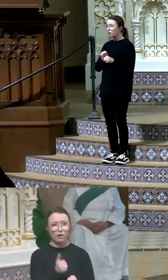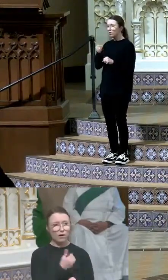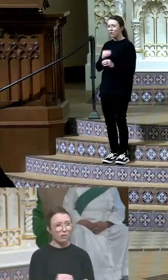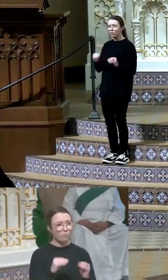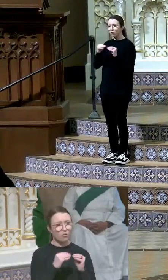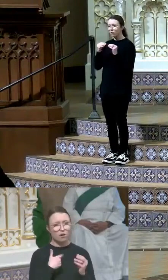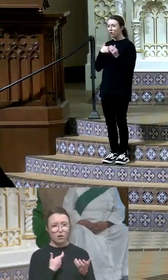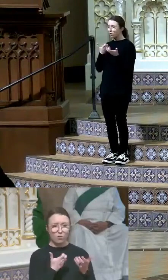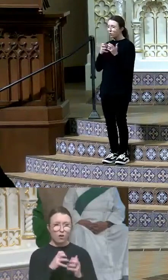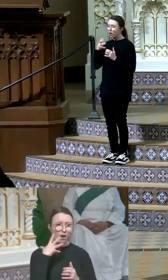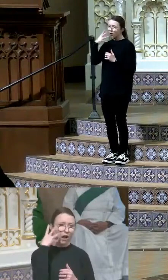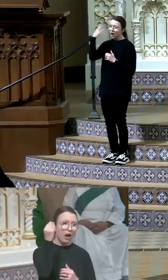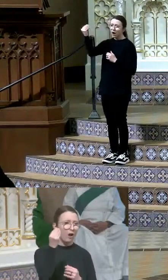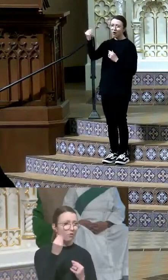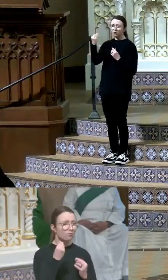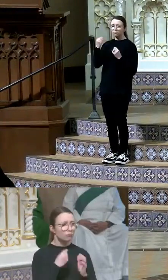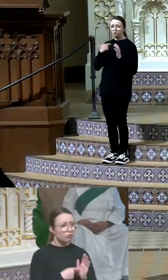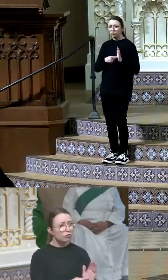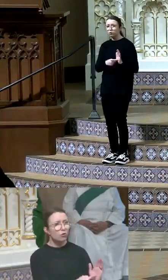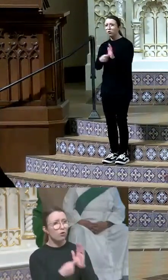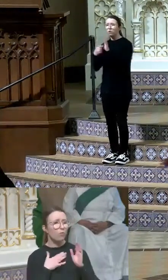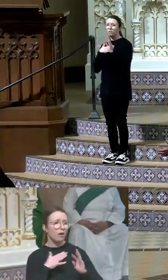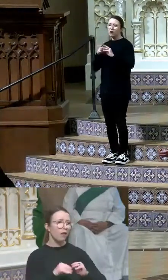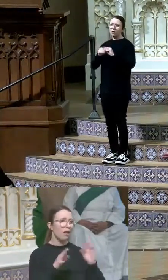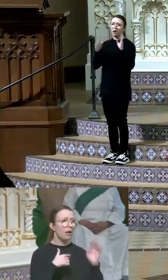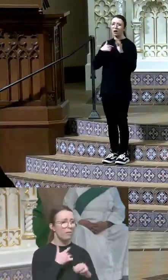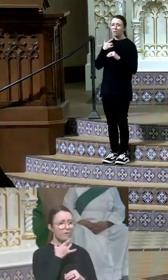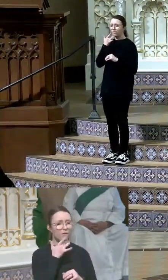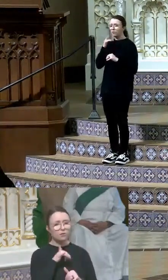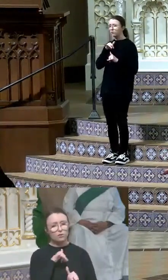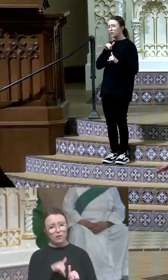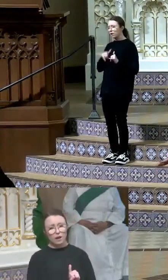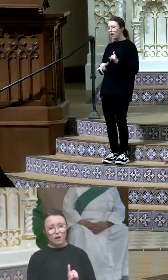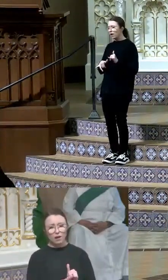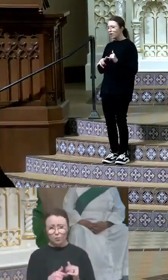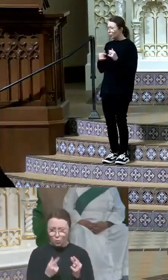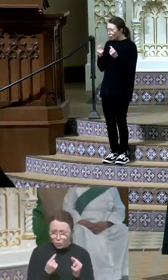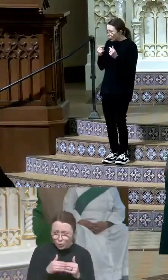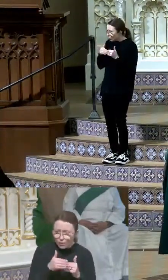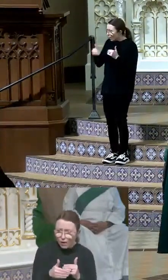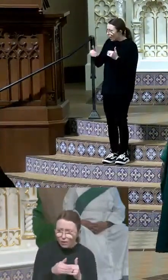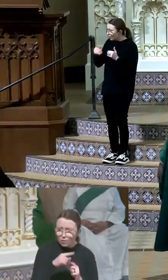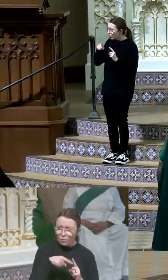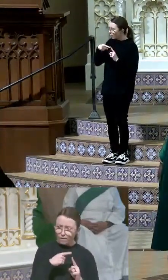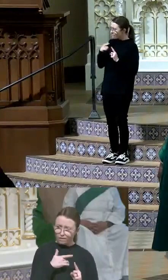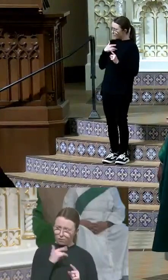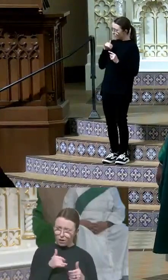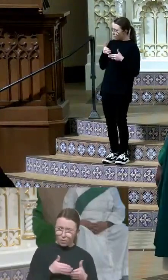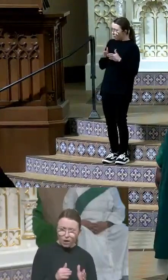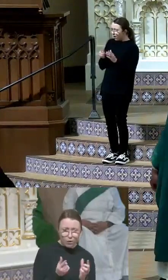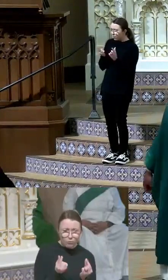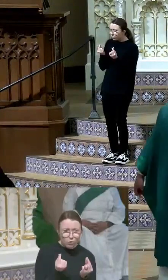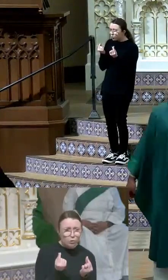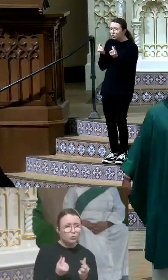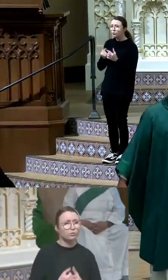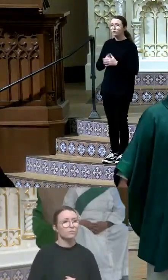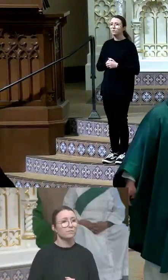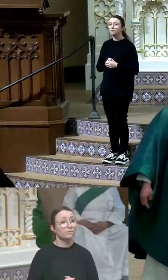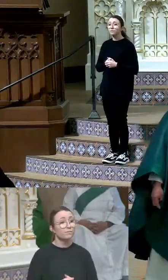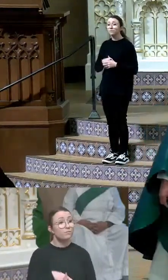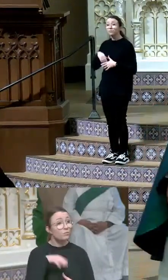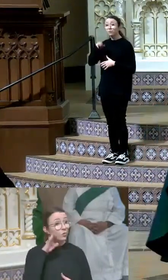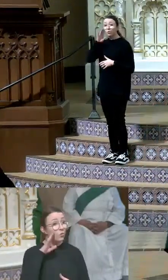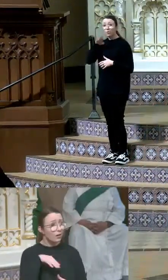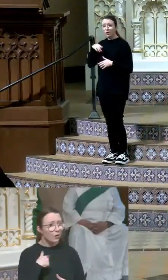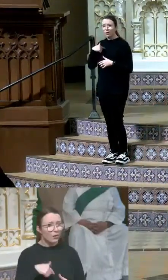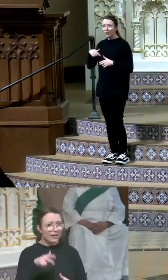the lights we are? We heard many times how much that we are called lights of the